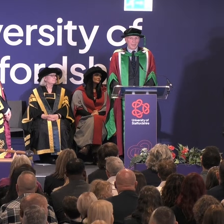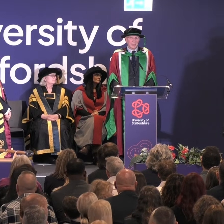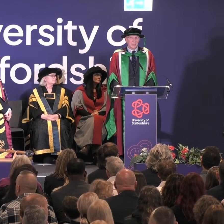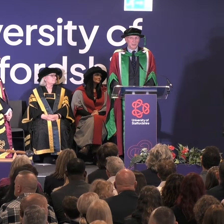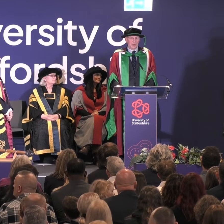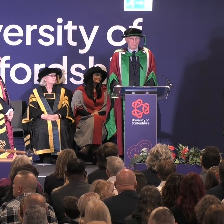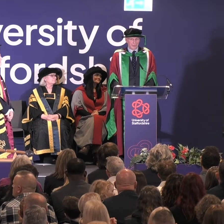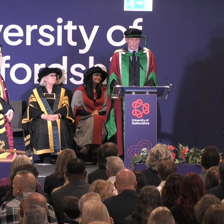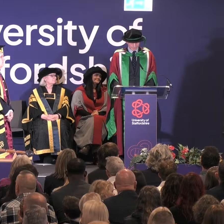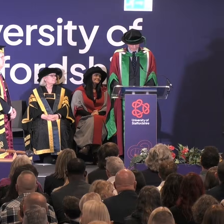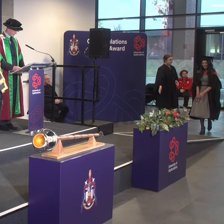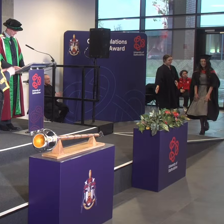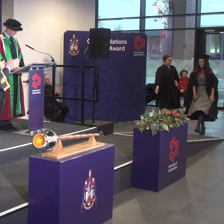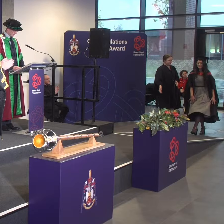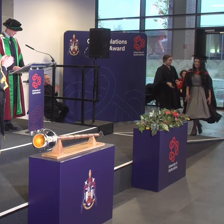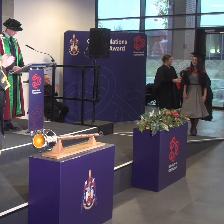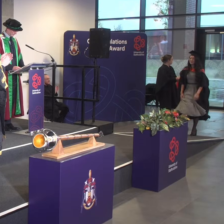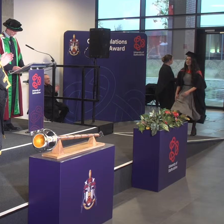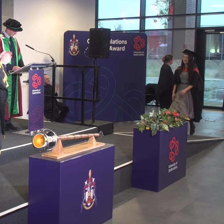Jane Jeffrey.